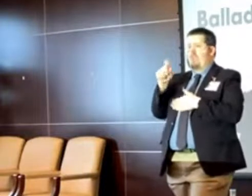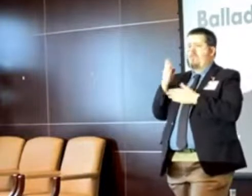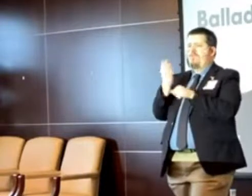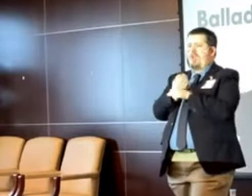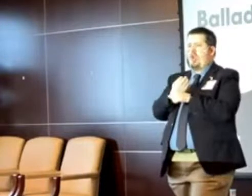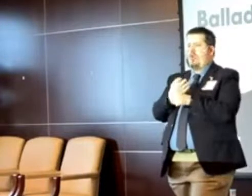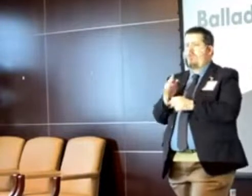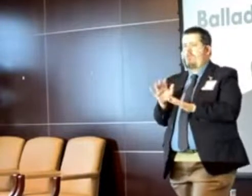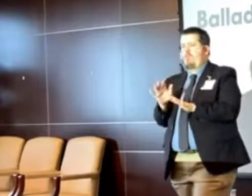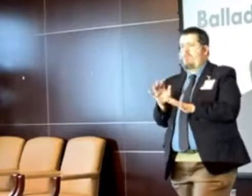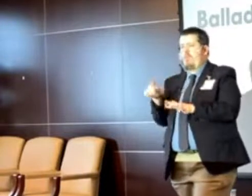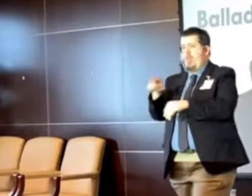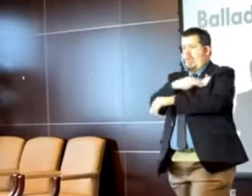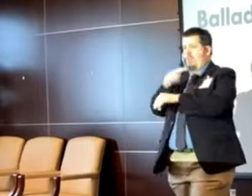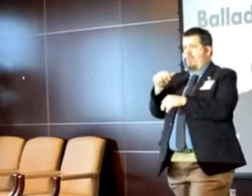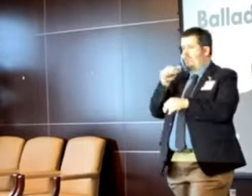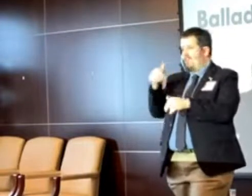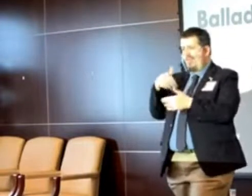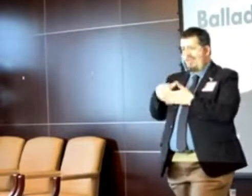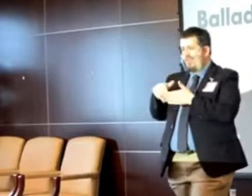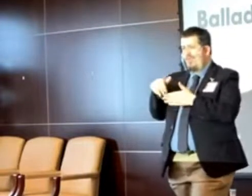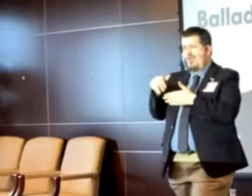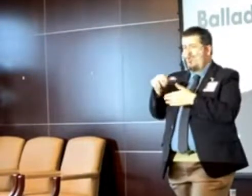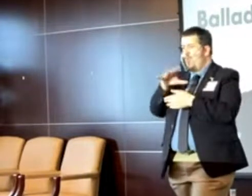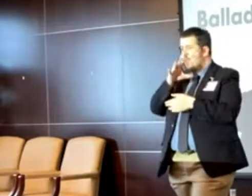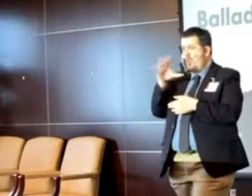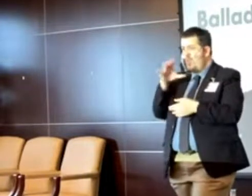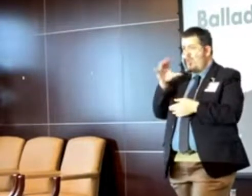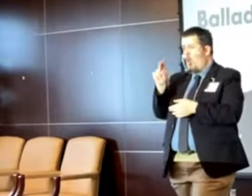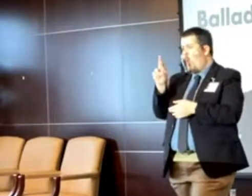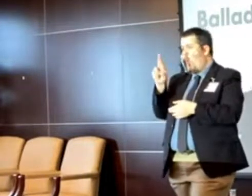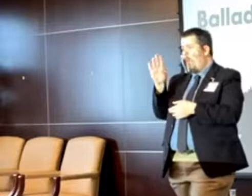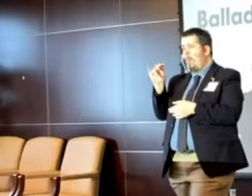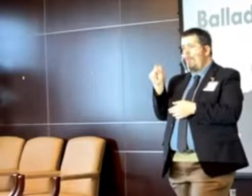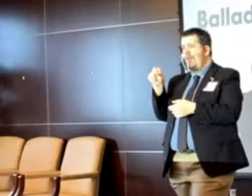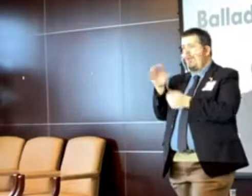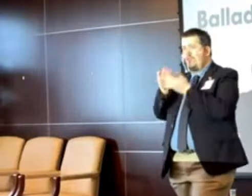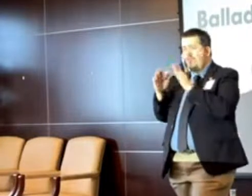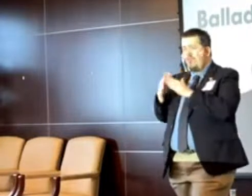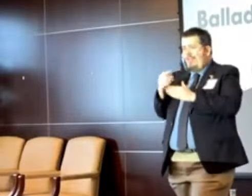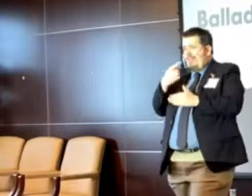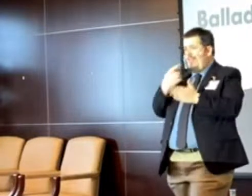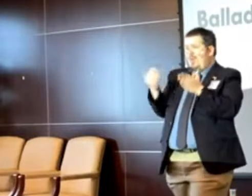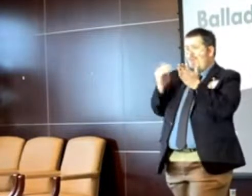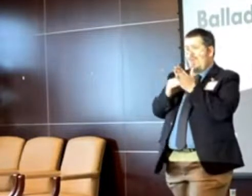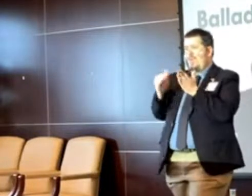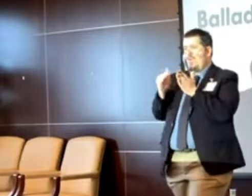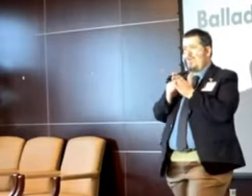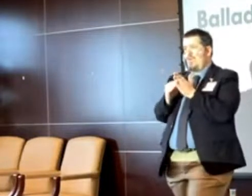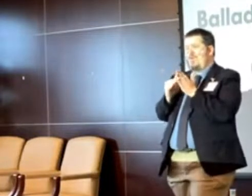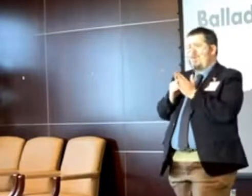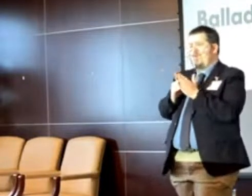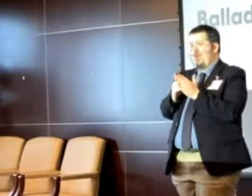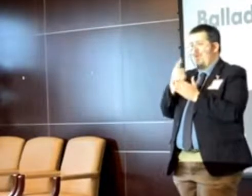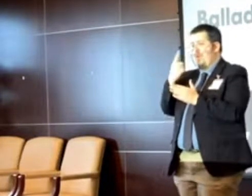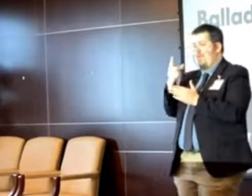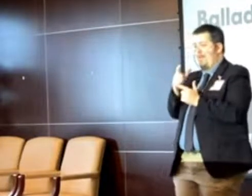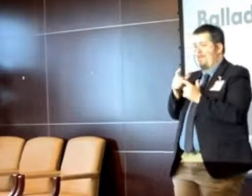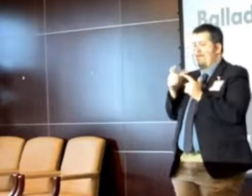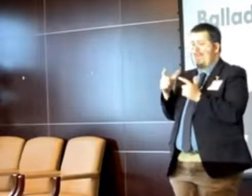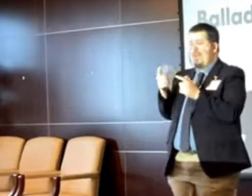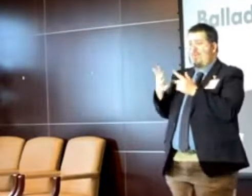fired, well, those hospitals aren't in rural and non-urban communities. And I keep saying this, one of the